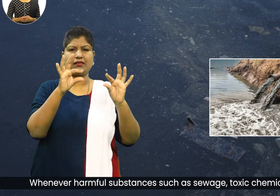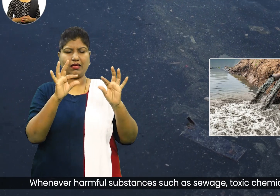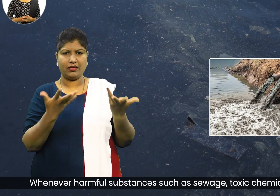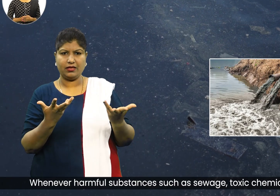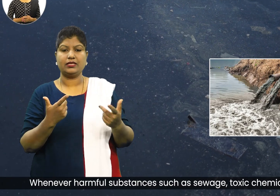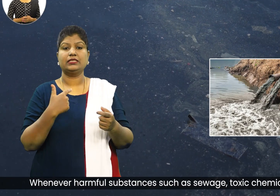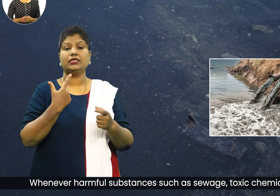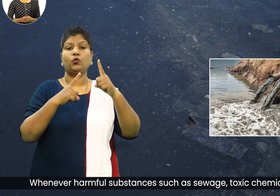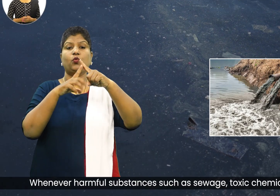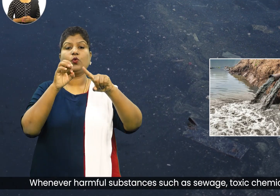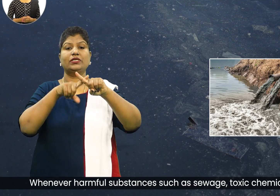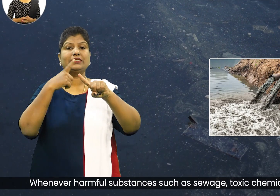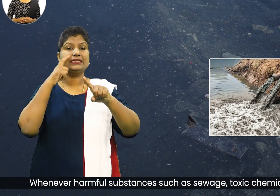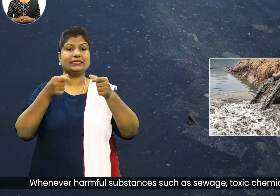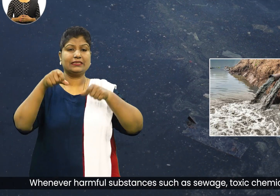toxic chemicals,